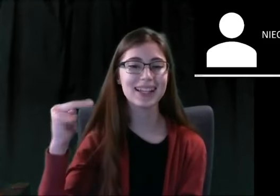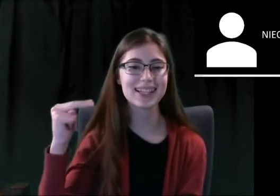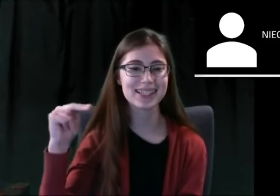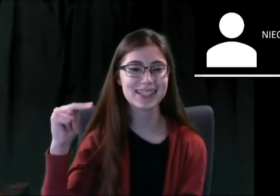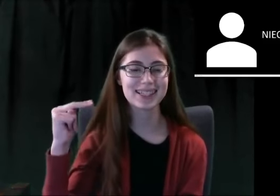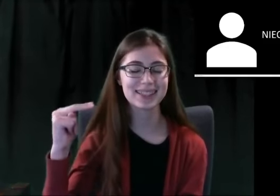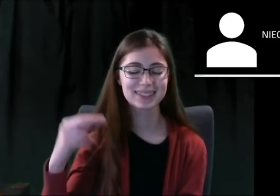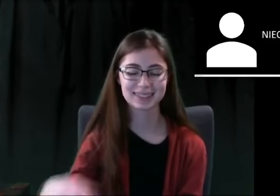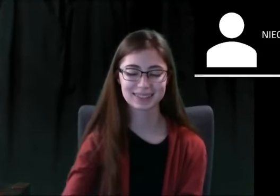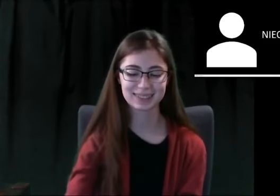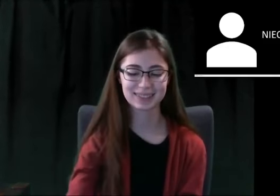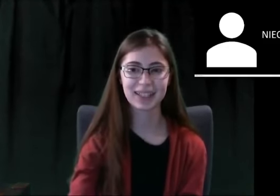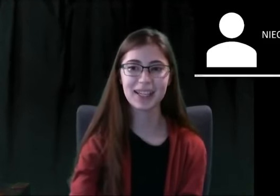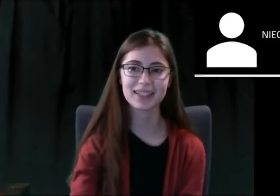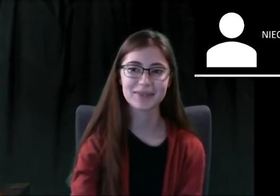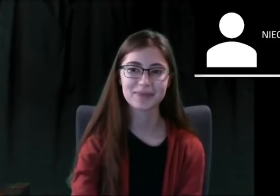Niece. Good.